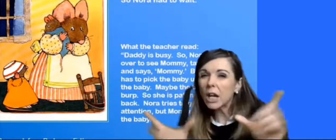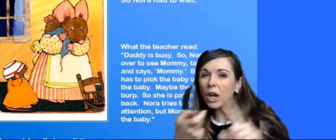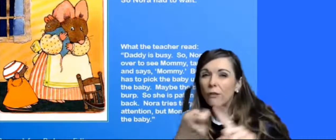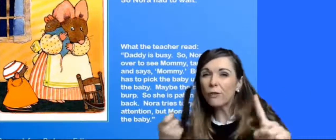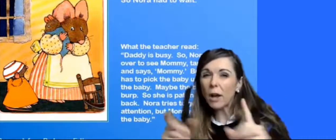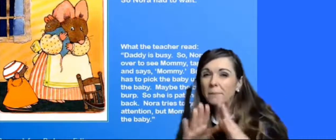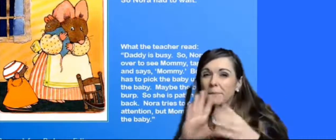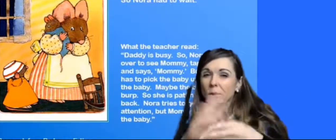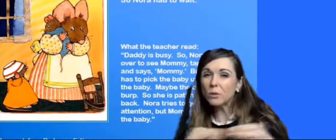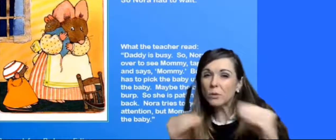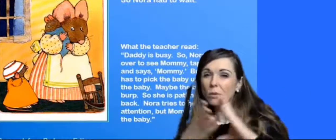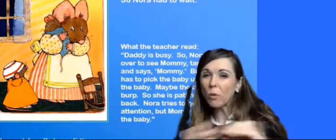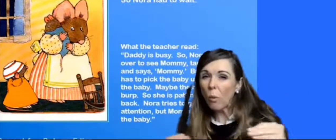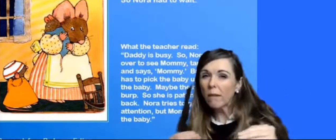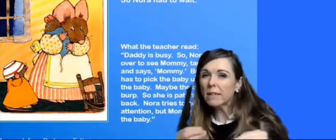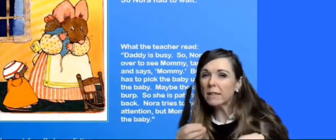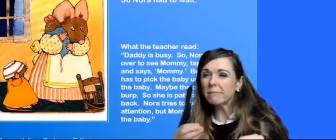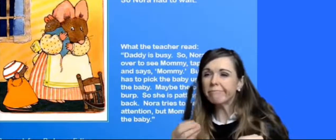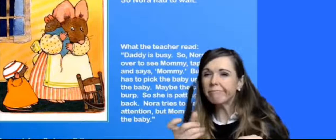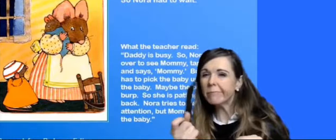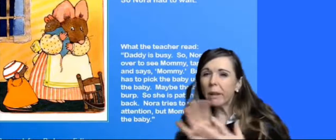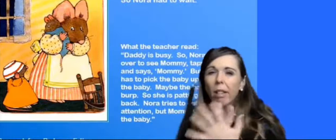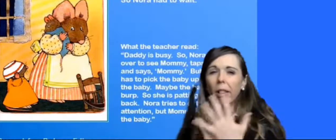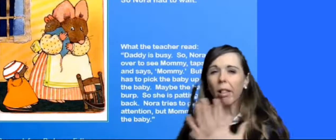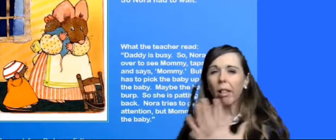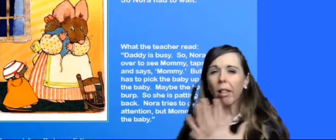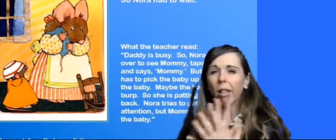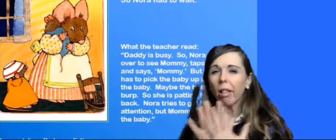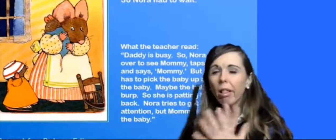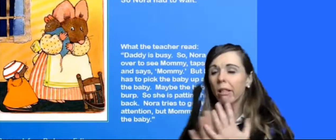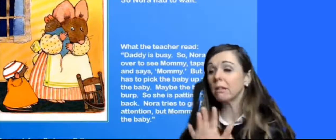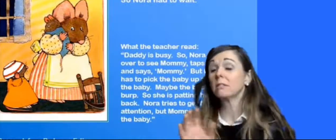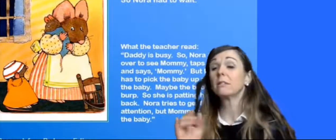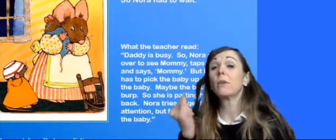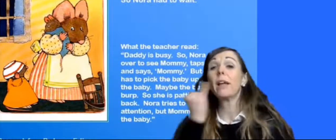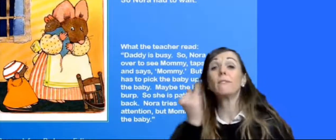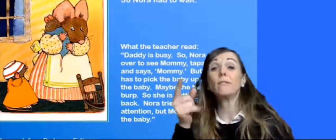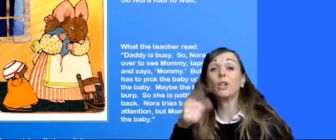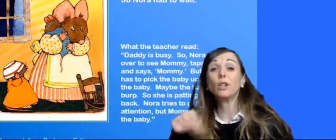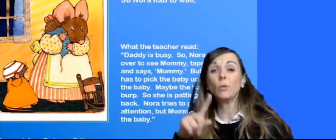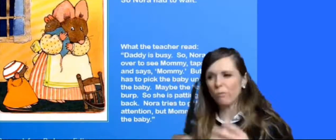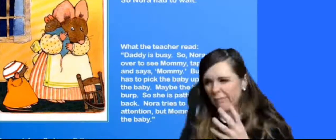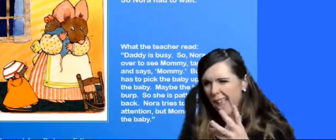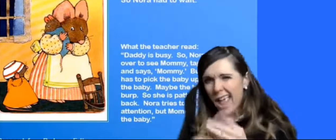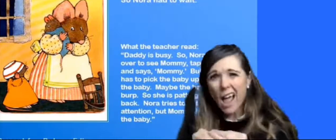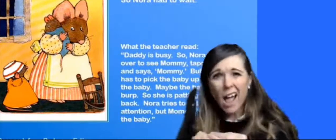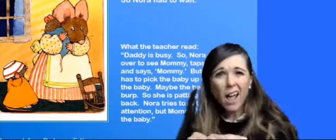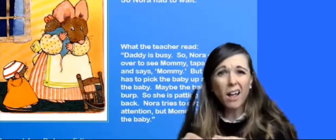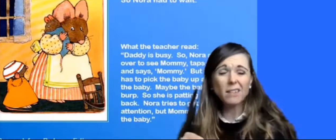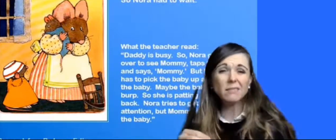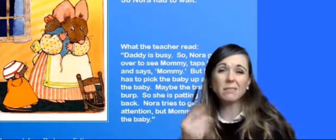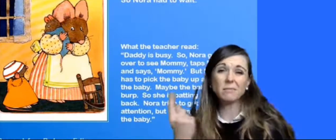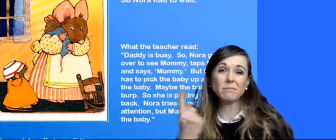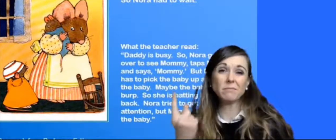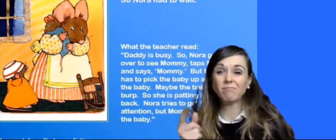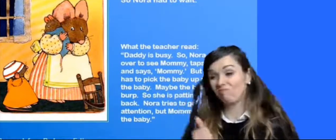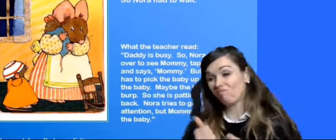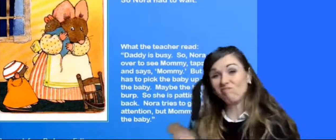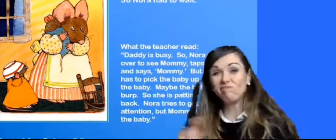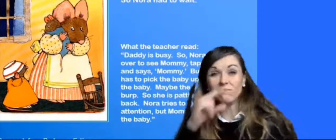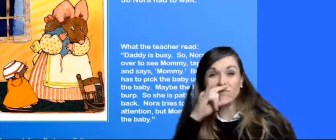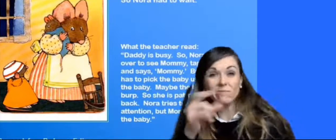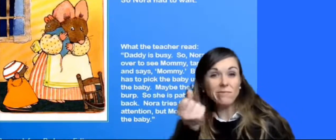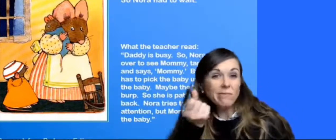but could be necessary. A book's text might not be so clear. There might be some